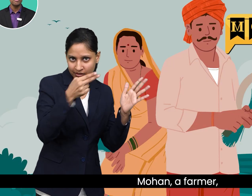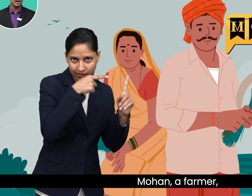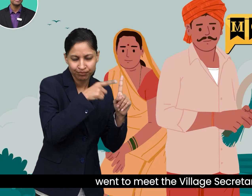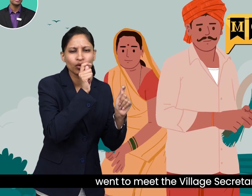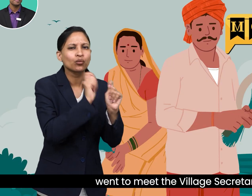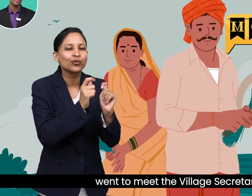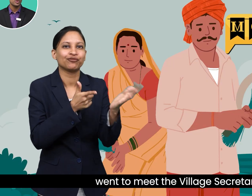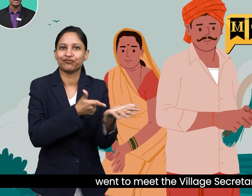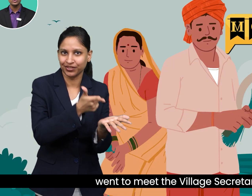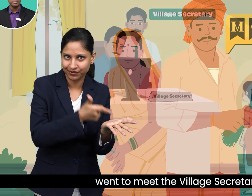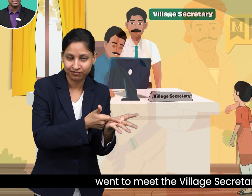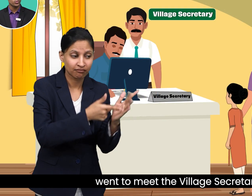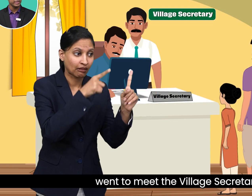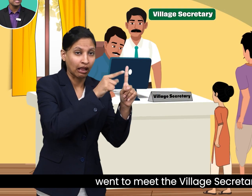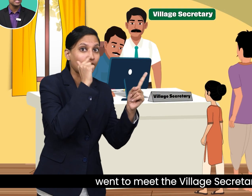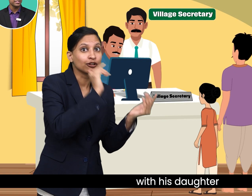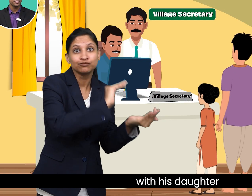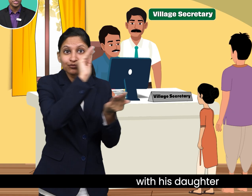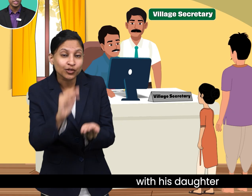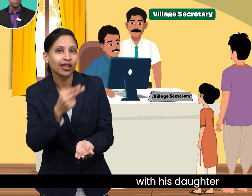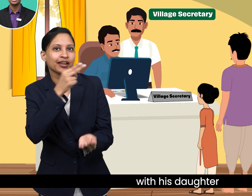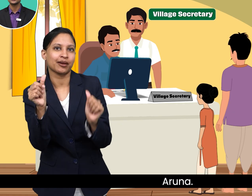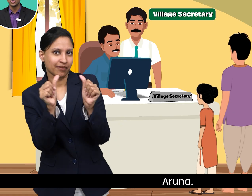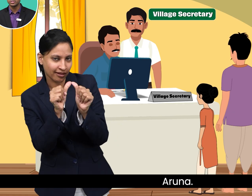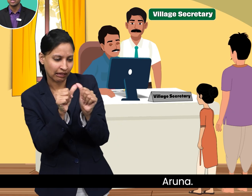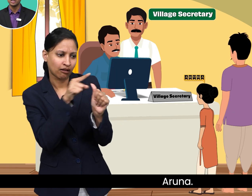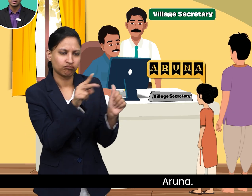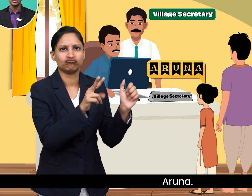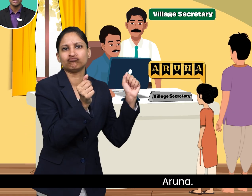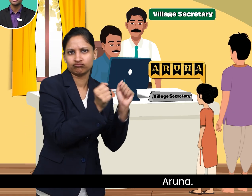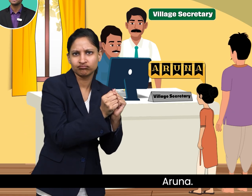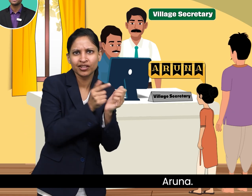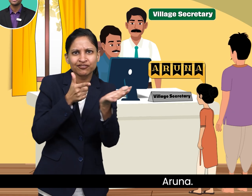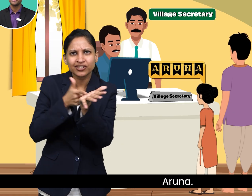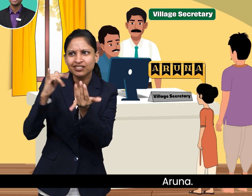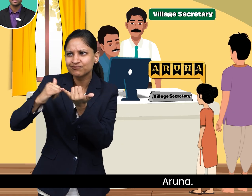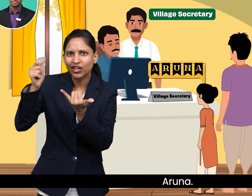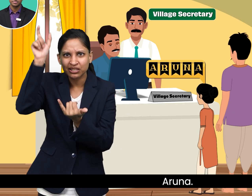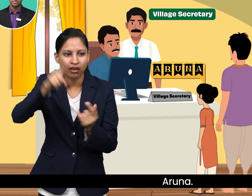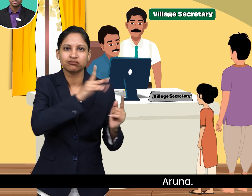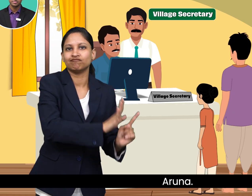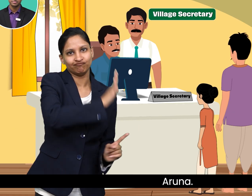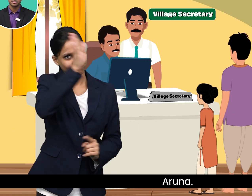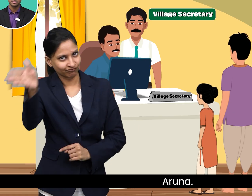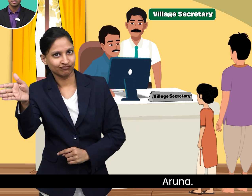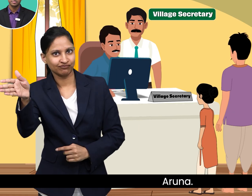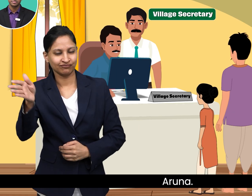Mohan, a farmer, went to meet the village secretary with his daughter Aruna.